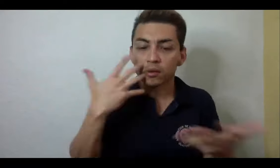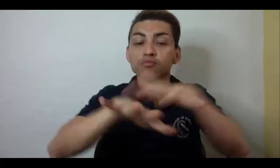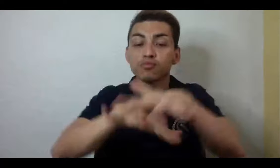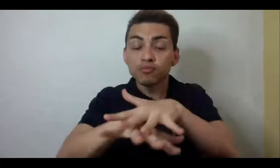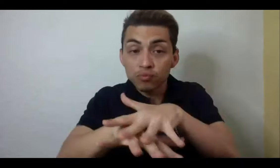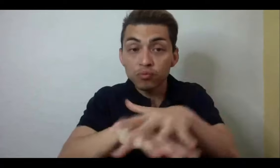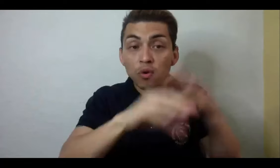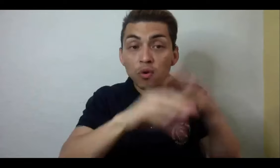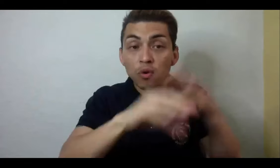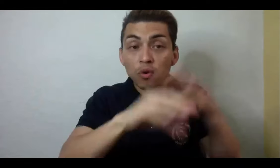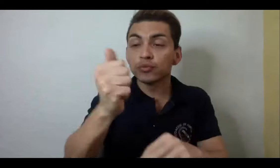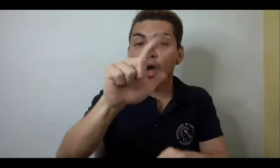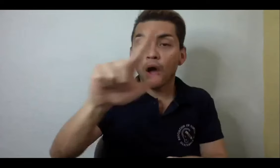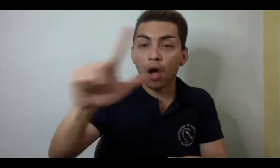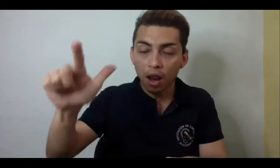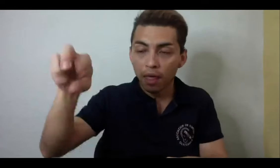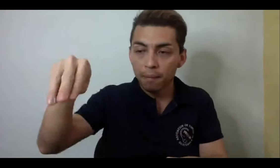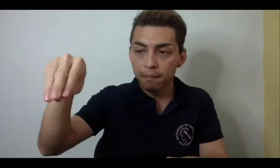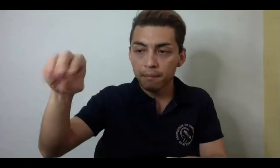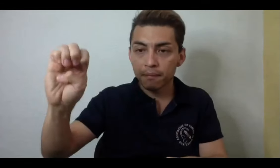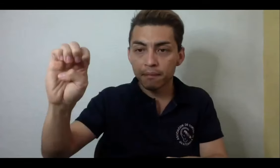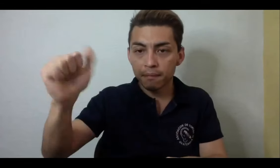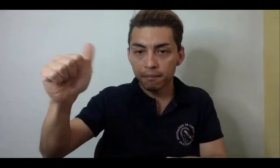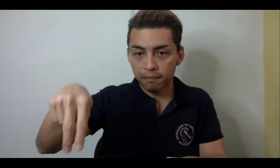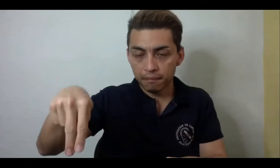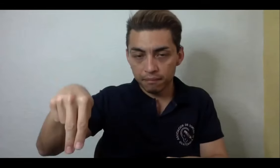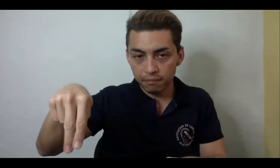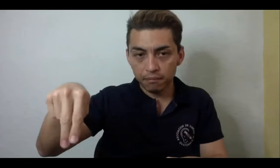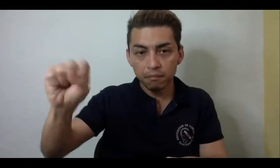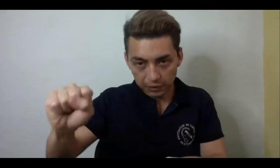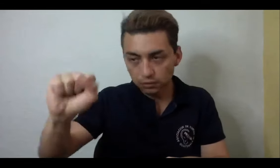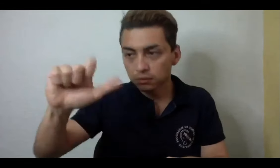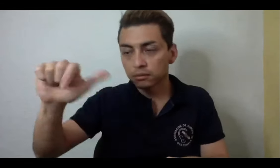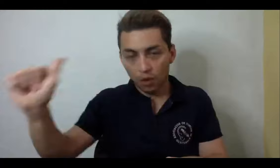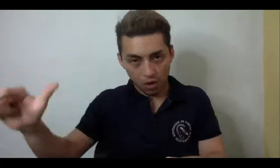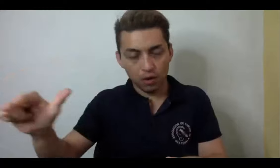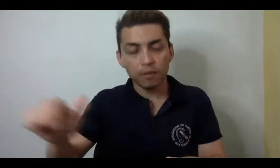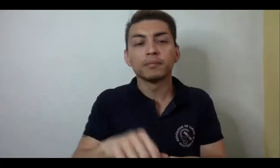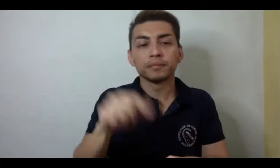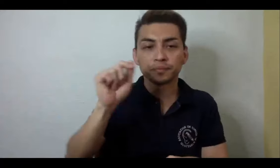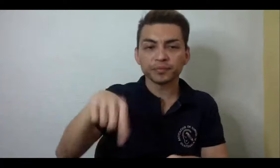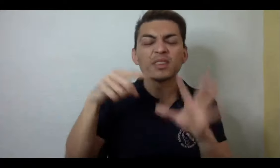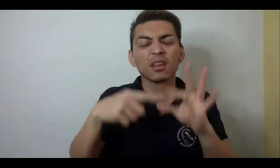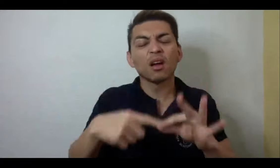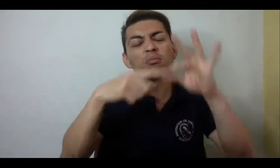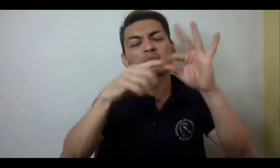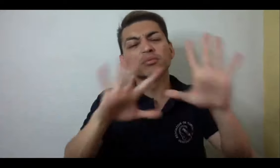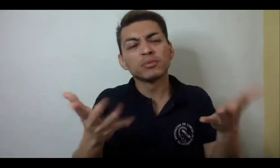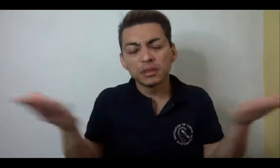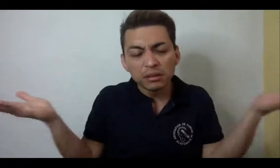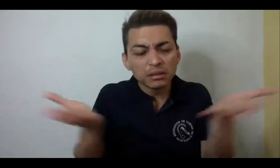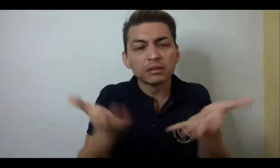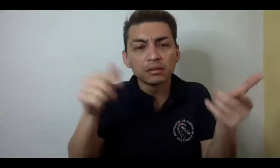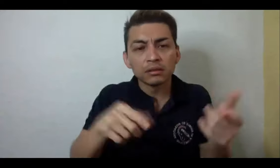All Means All. We appreciate the presence of all of you today, and especially the participation of the